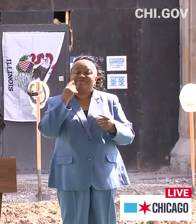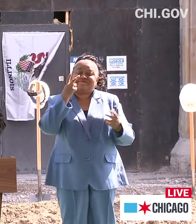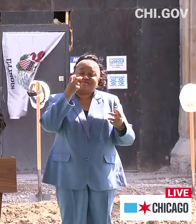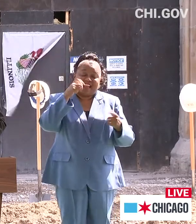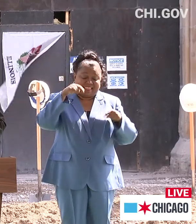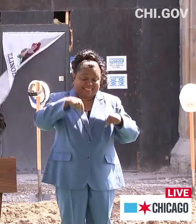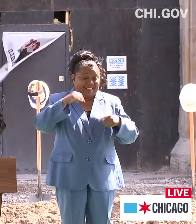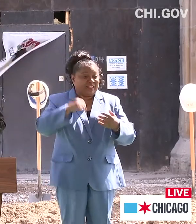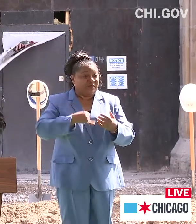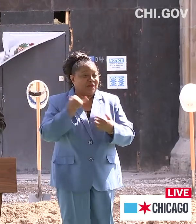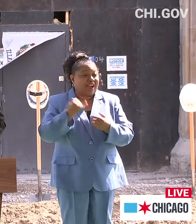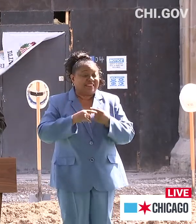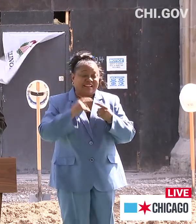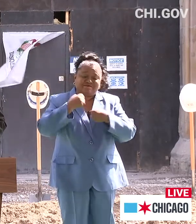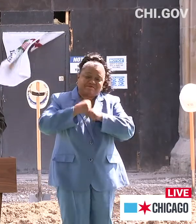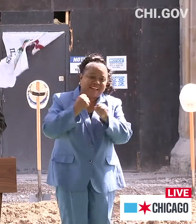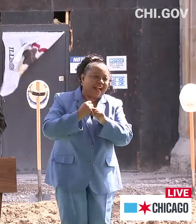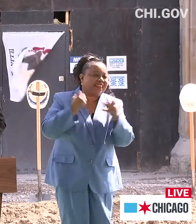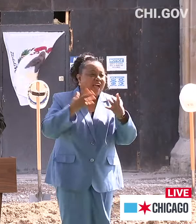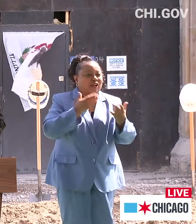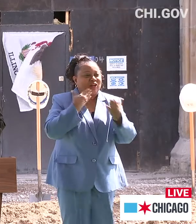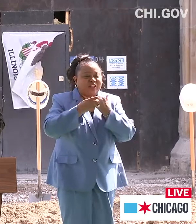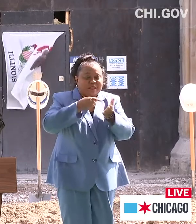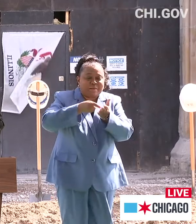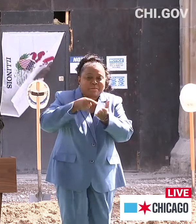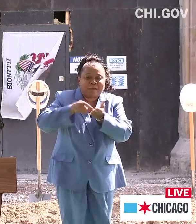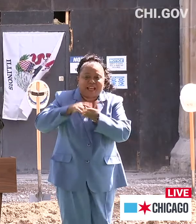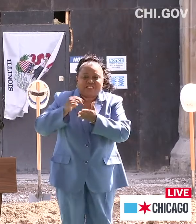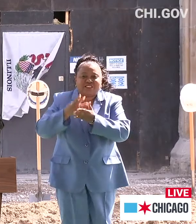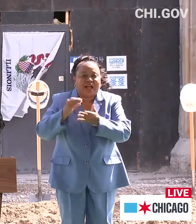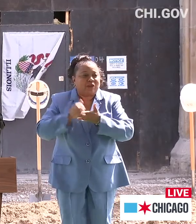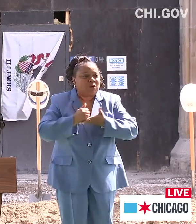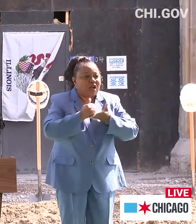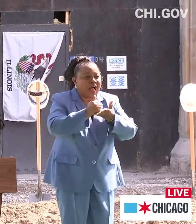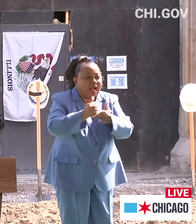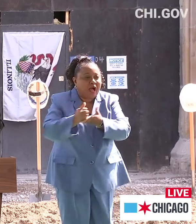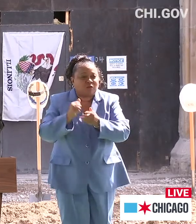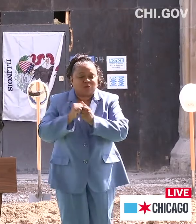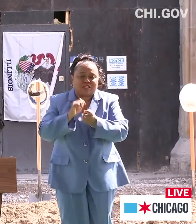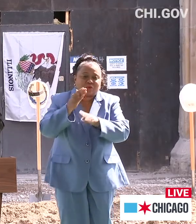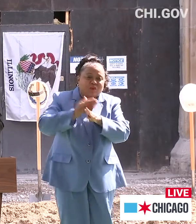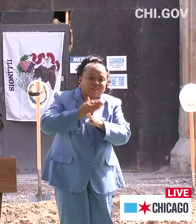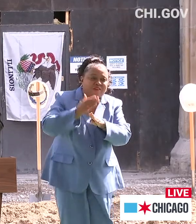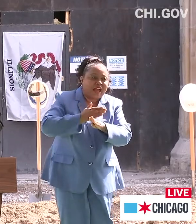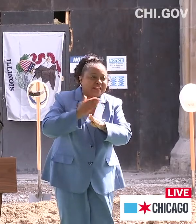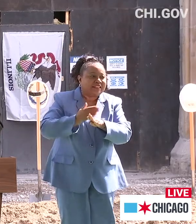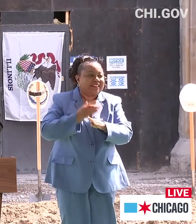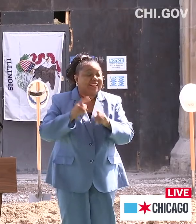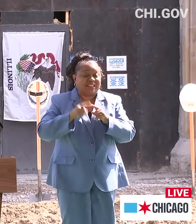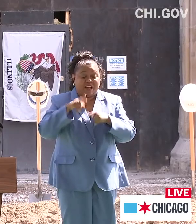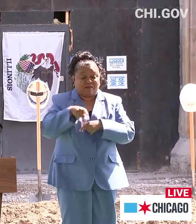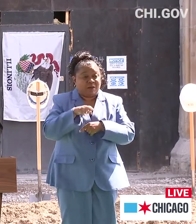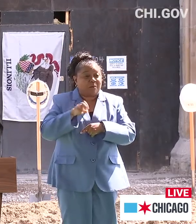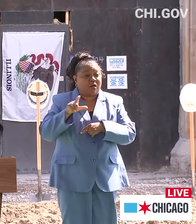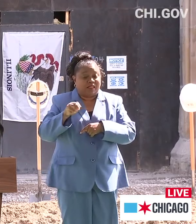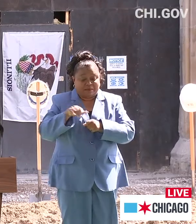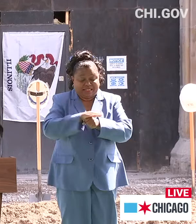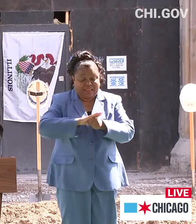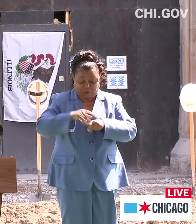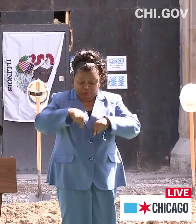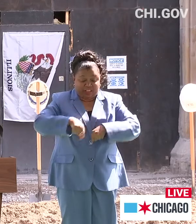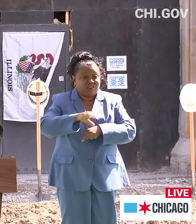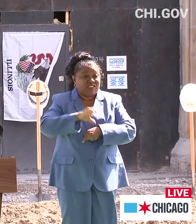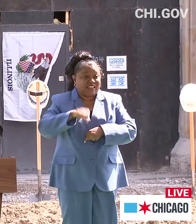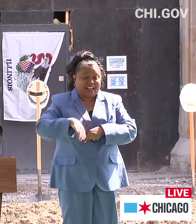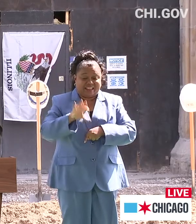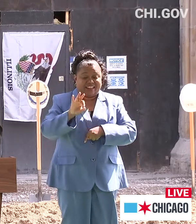undoubtedly, this project is going to create a lot of good paying jobs and is going to help with the revitalization of the Pullman neighborhood here in